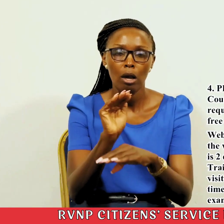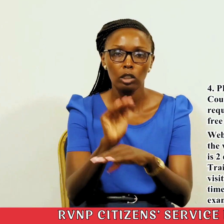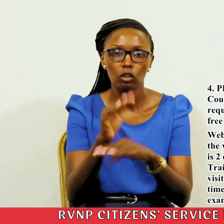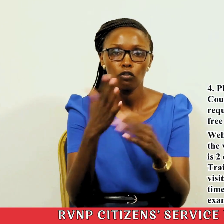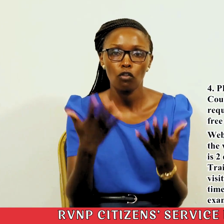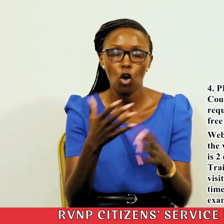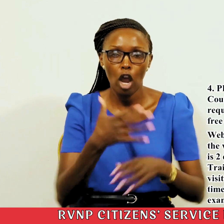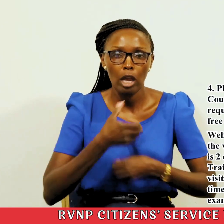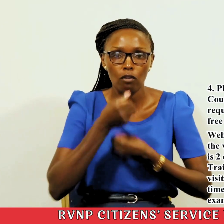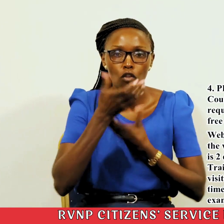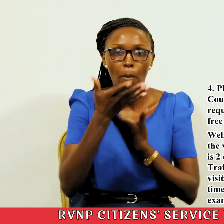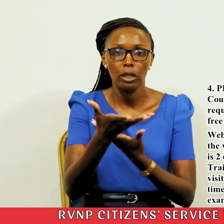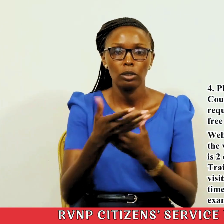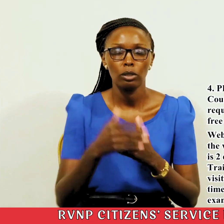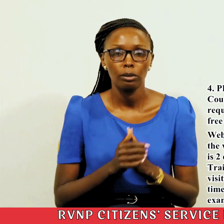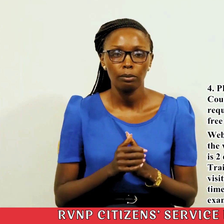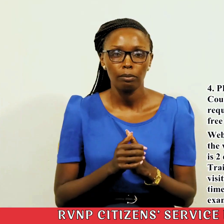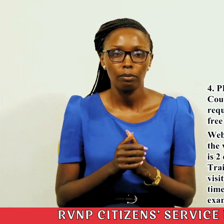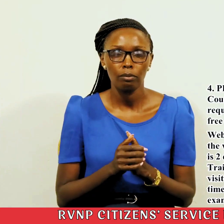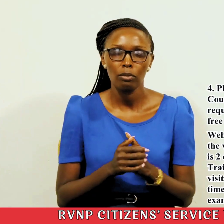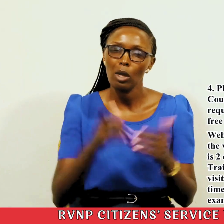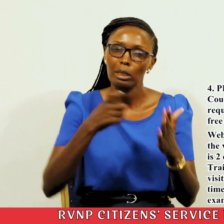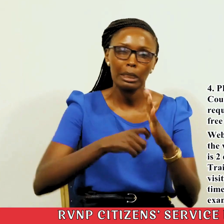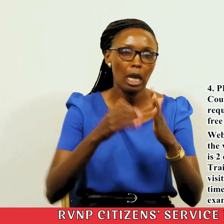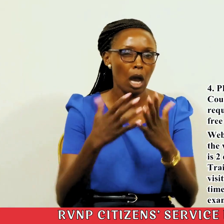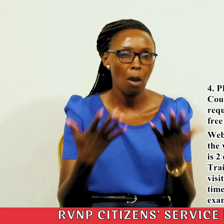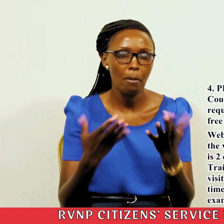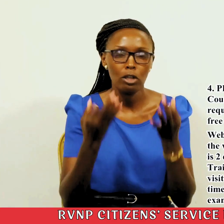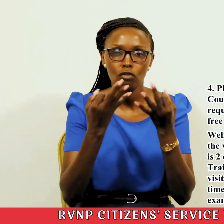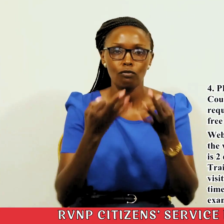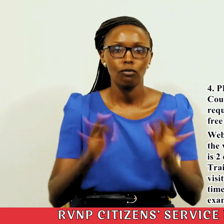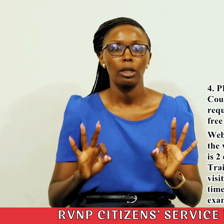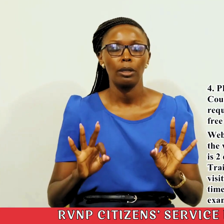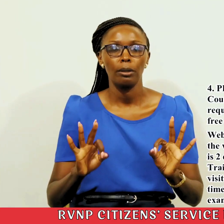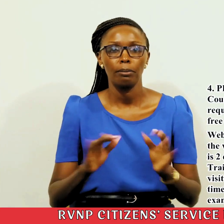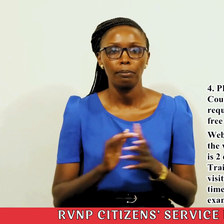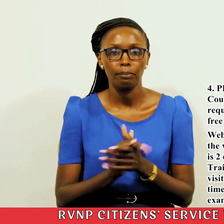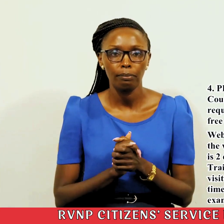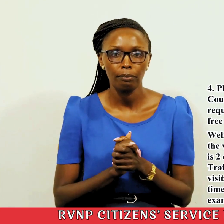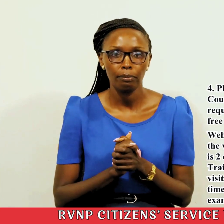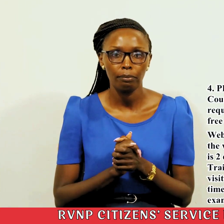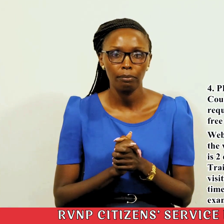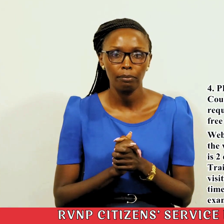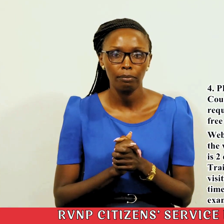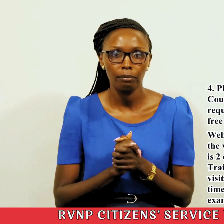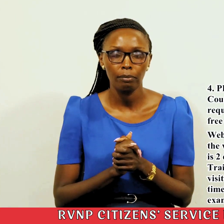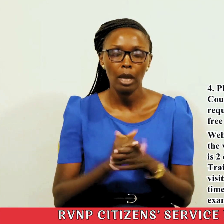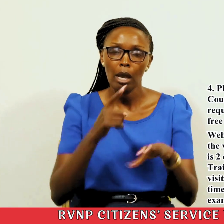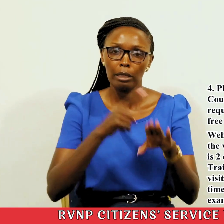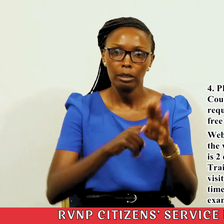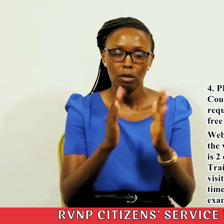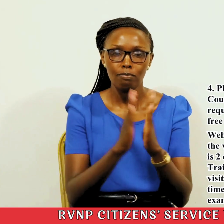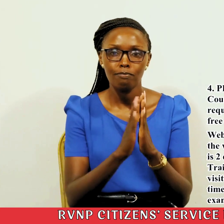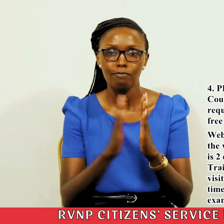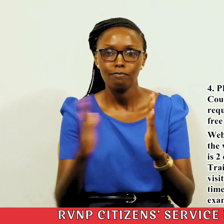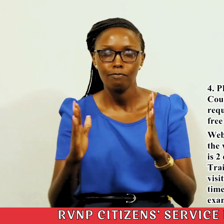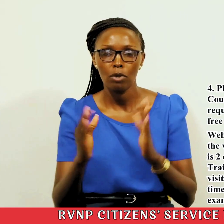information. This is a free service. The timeline is 1